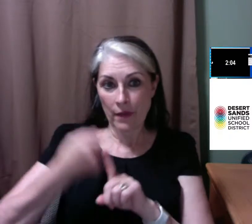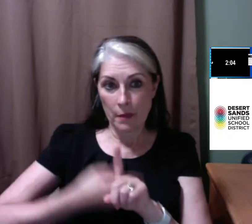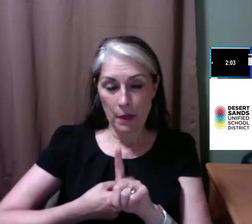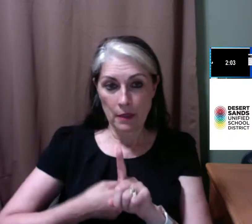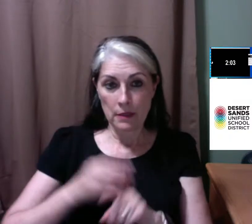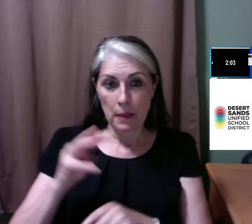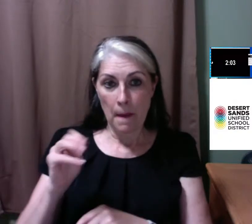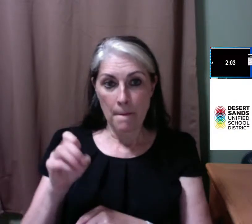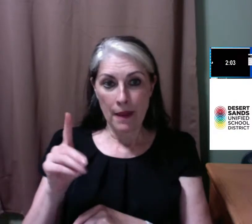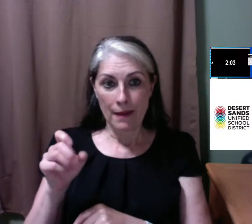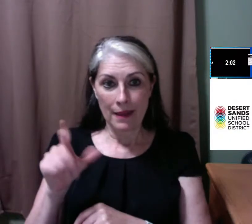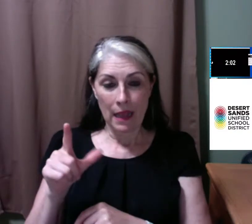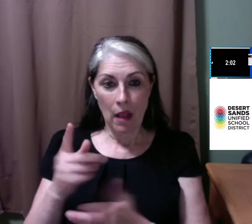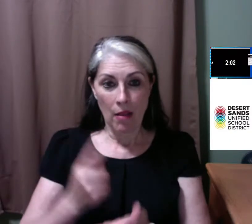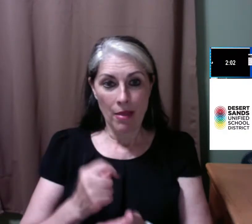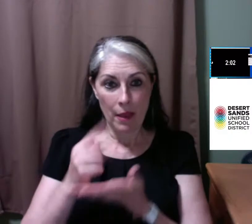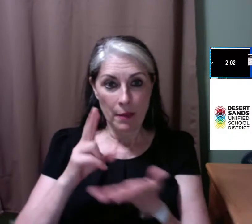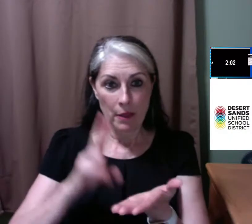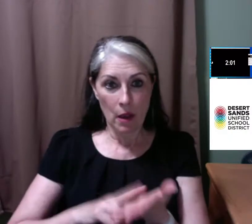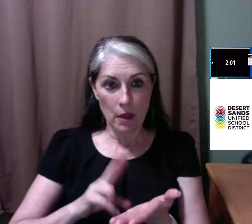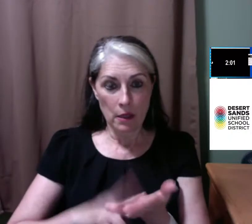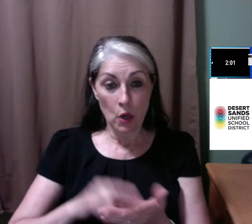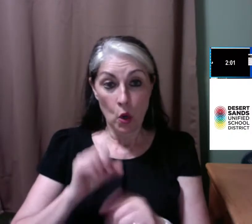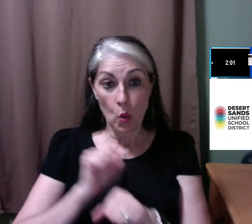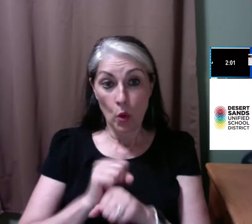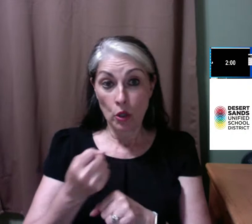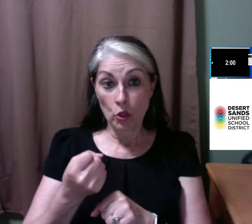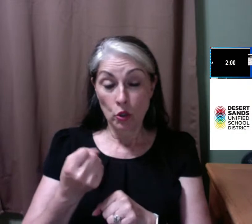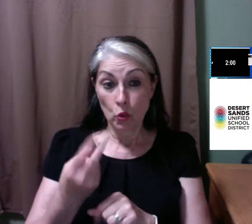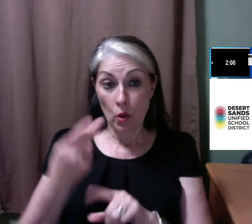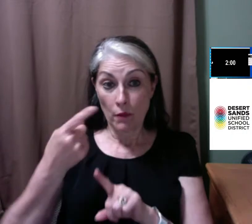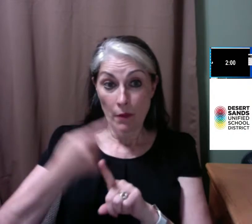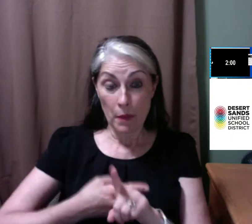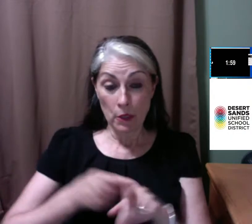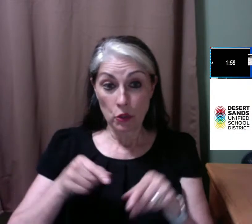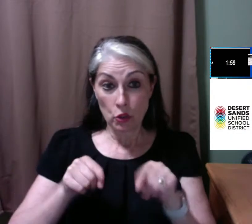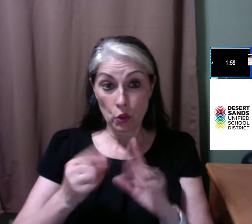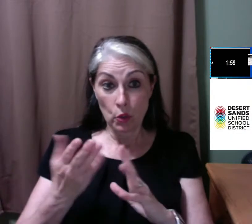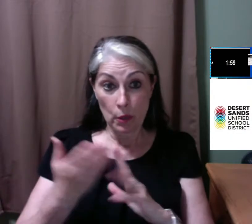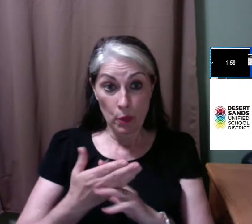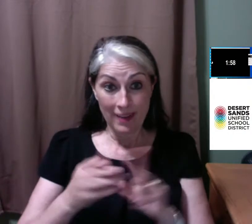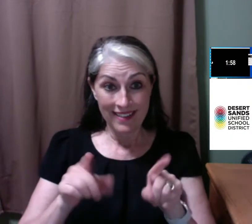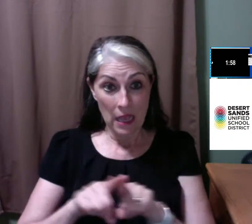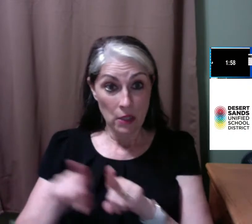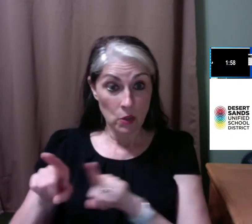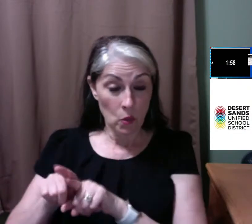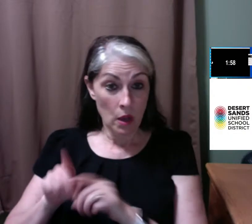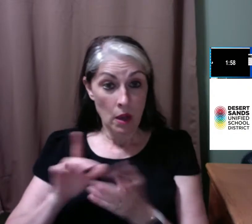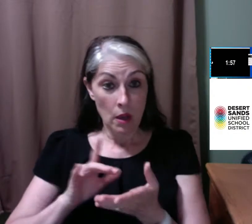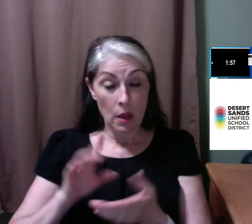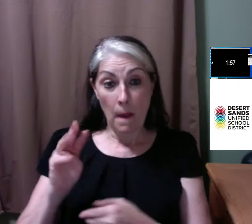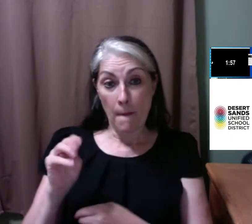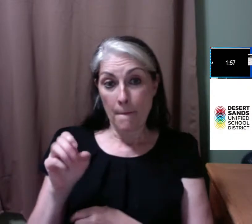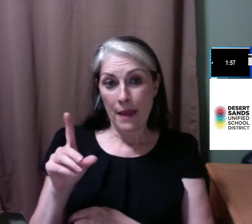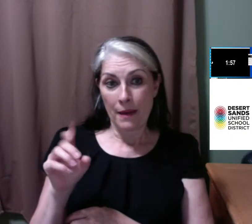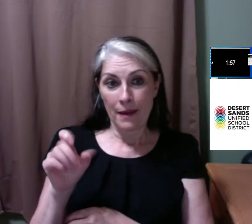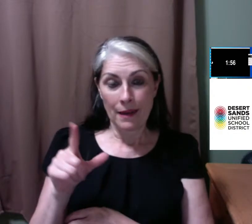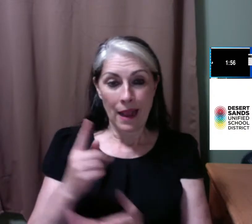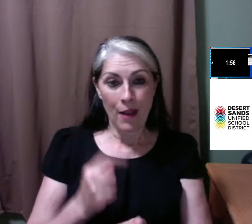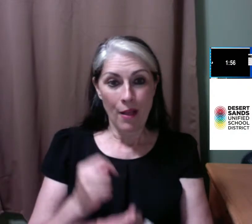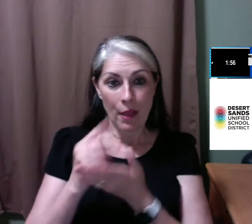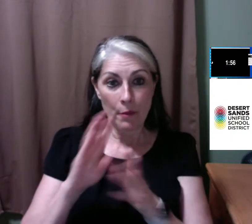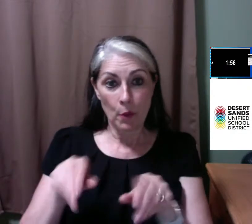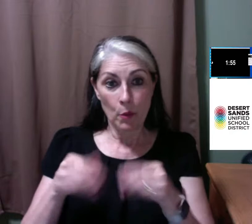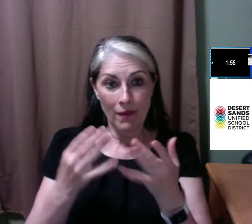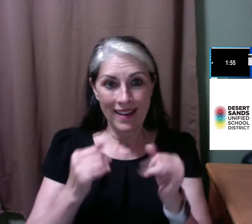Medi-Cal therapists are contracted to work 12 months during breaks as well. As a Medi-Cal therapist, I've provided